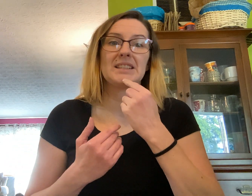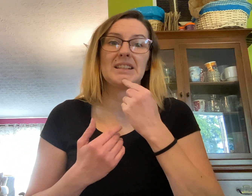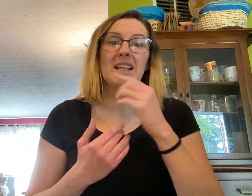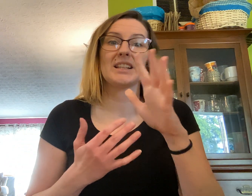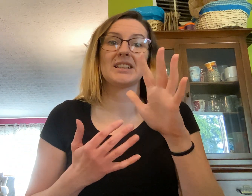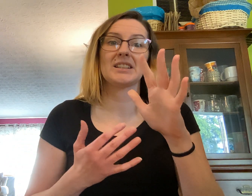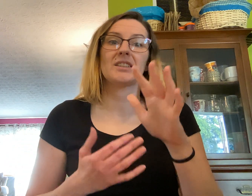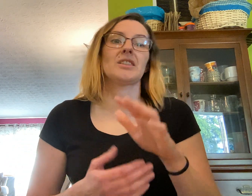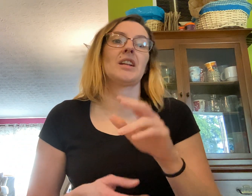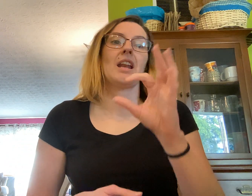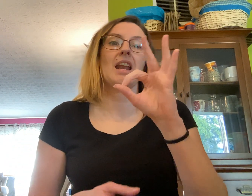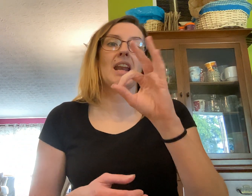spread.